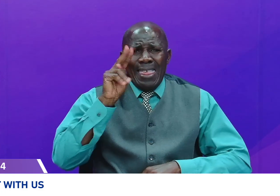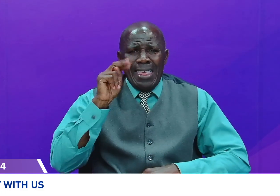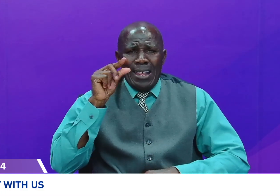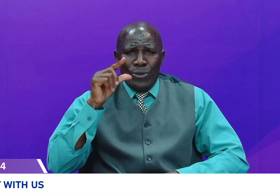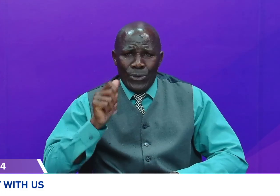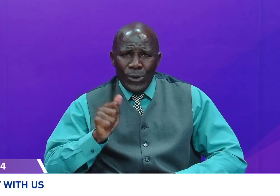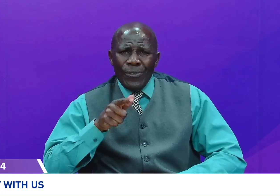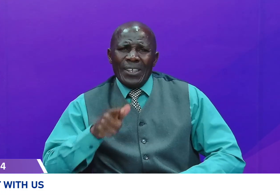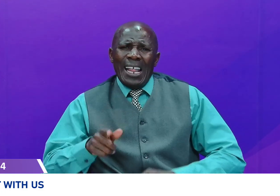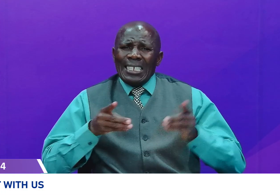And moving on,